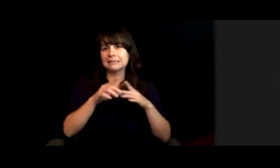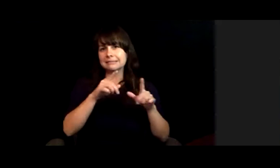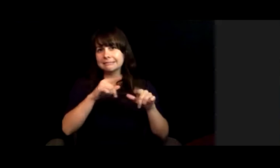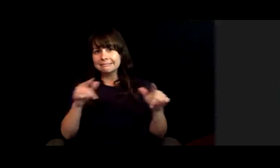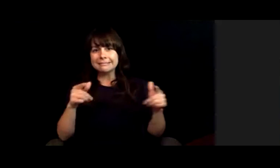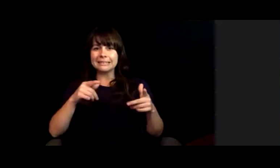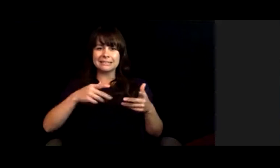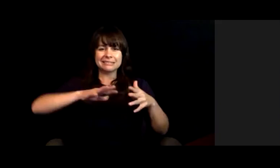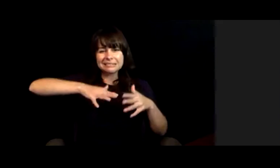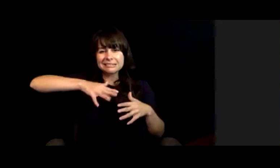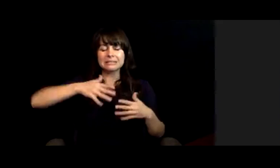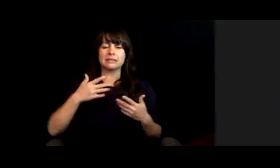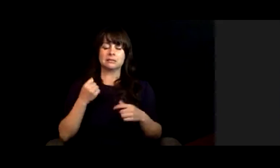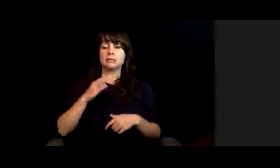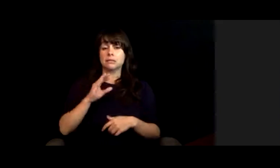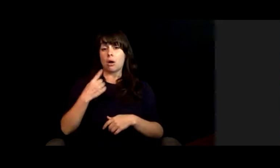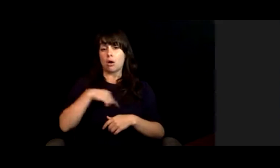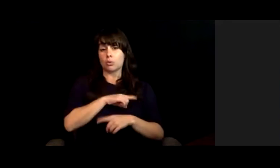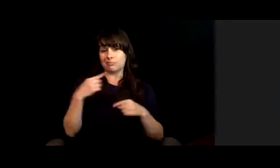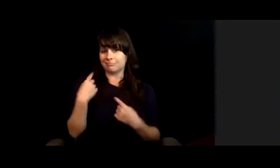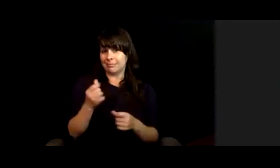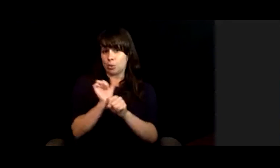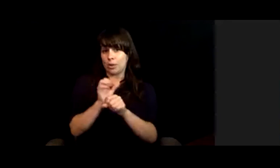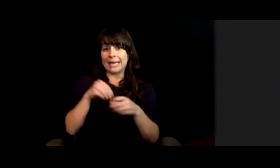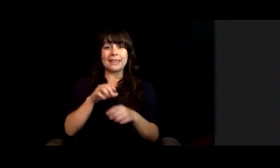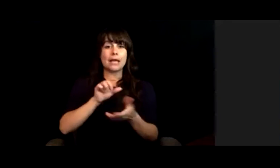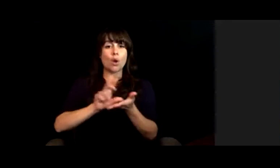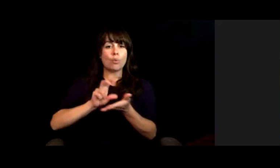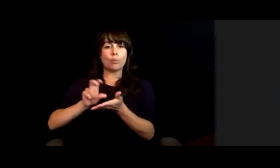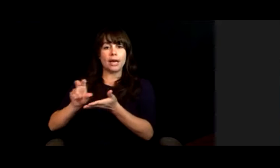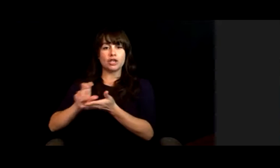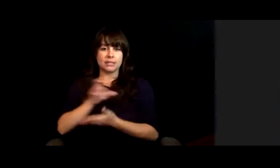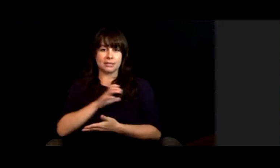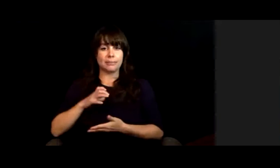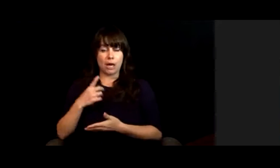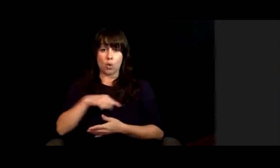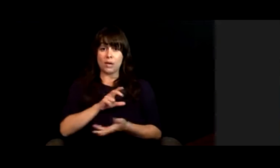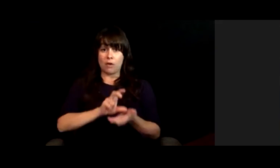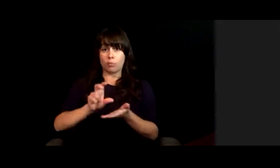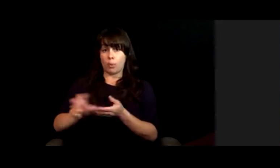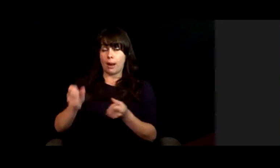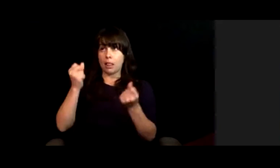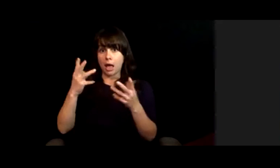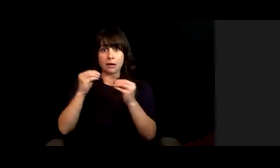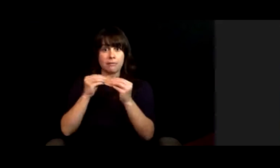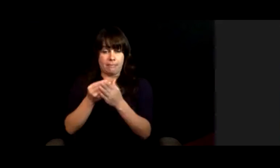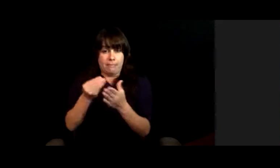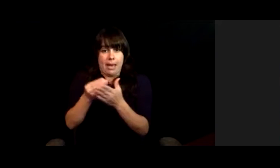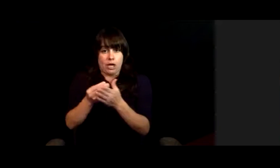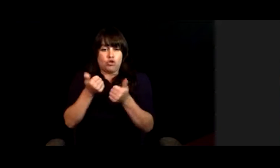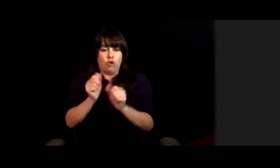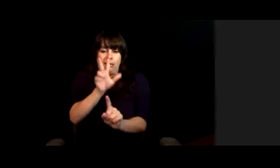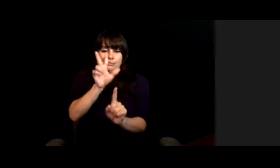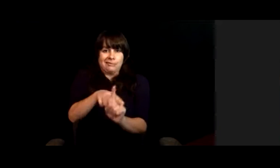in our appropriations committee, we've appropriated hundreds of millions of dollars to get broadband throughout